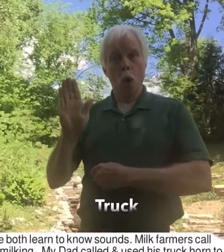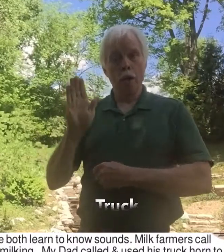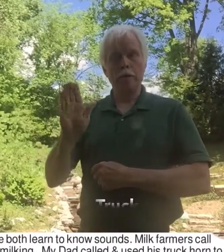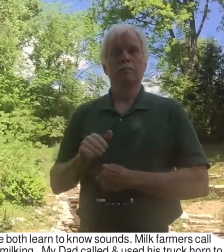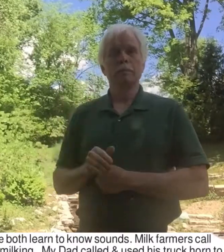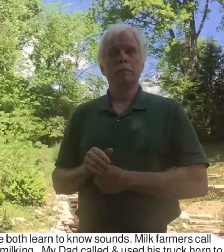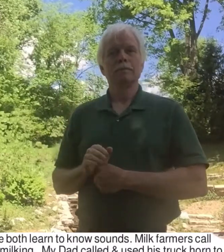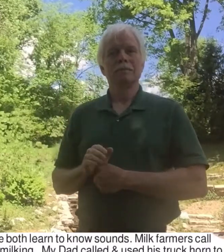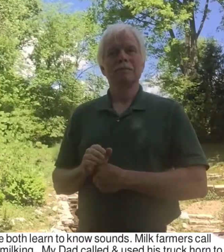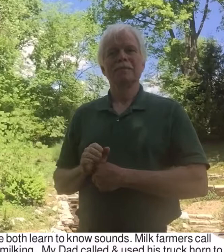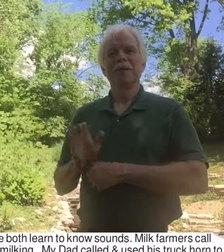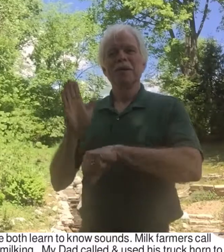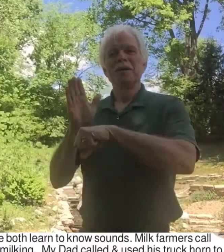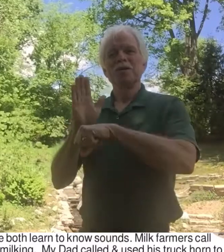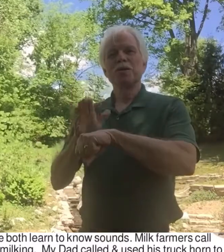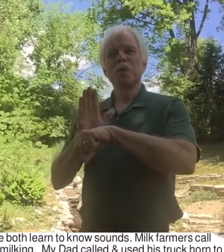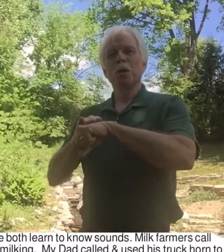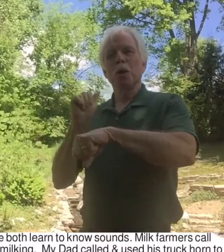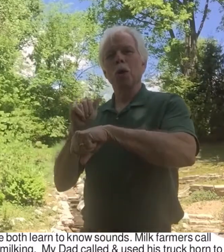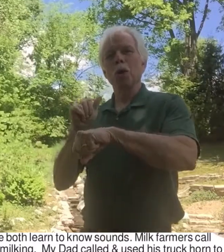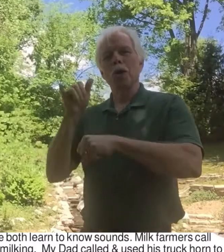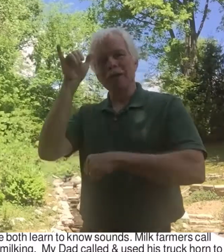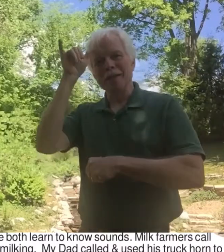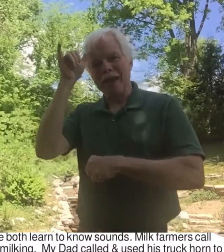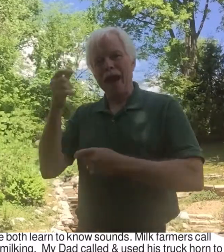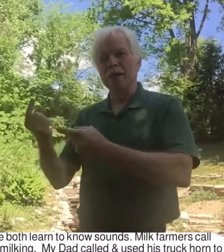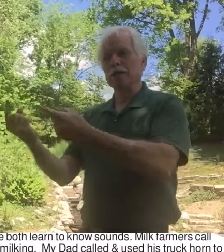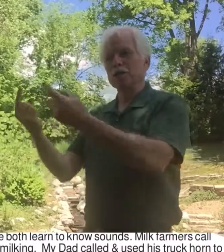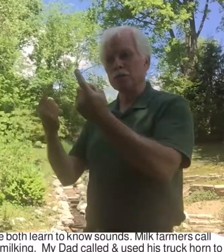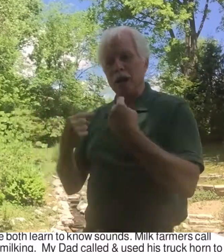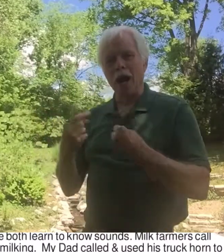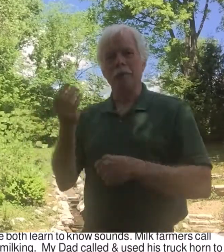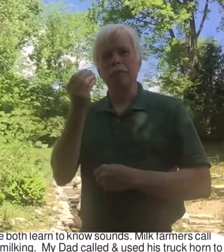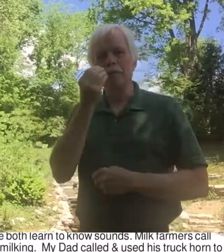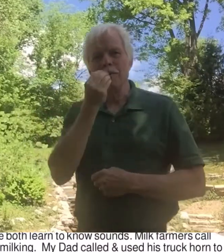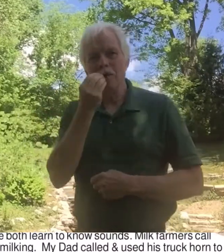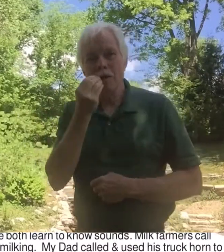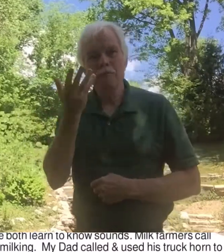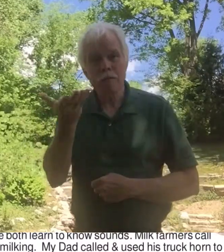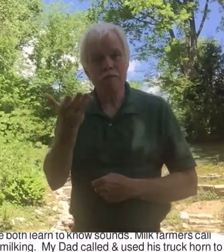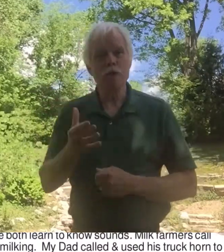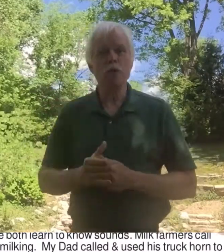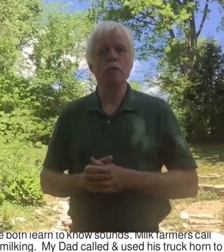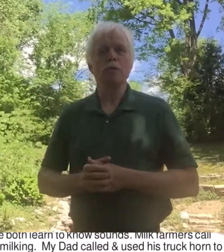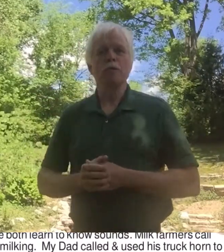horn to call the cattle to come for food.